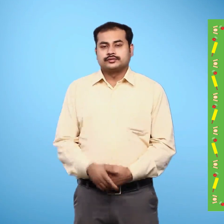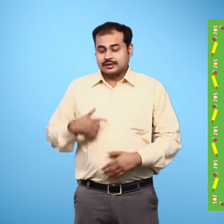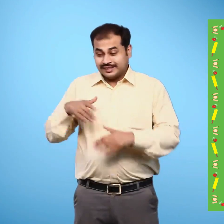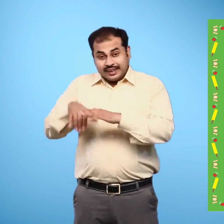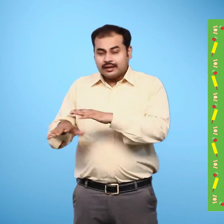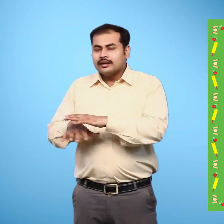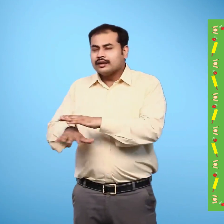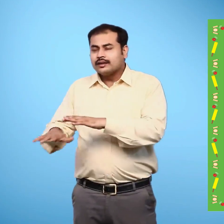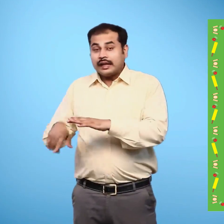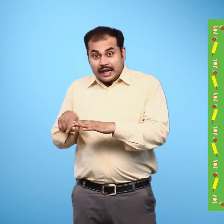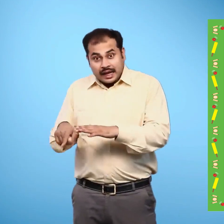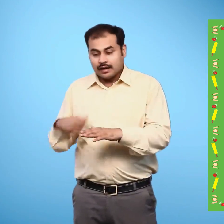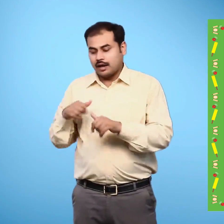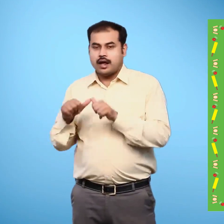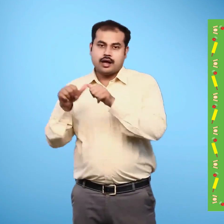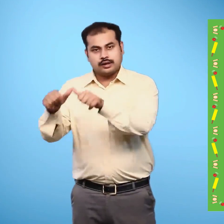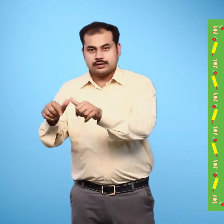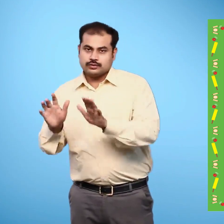to touch and guess.